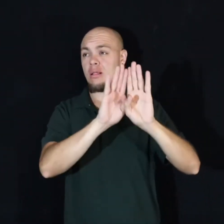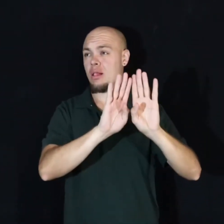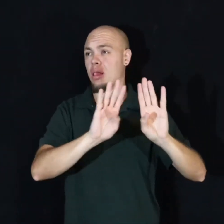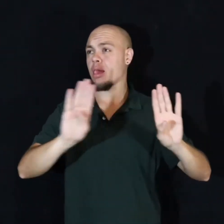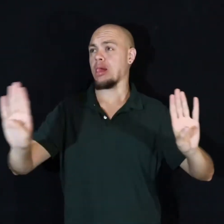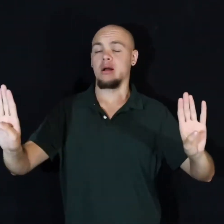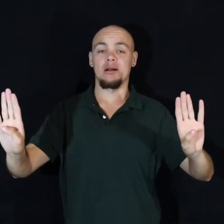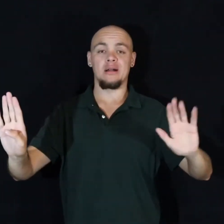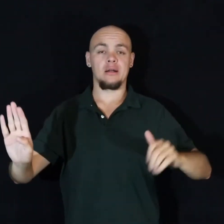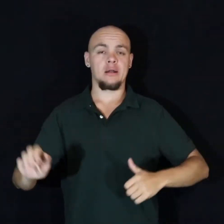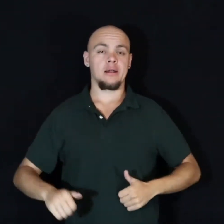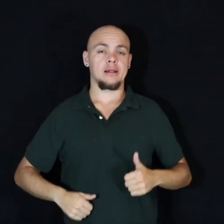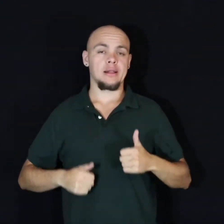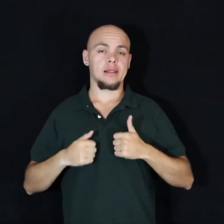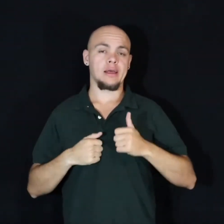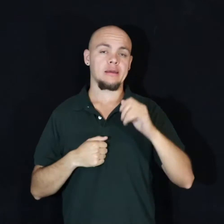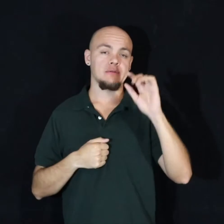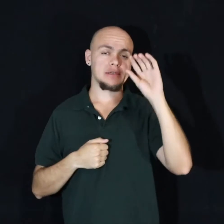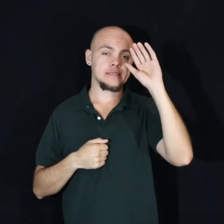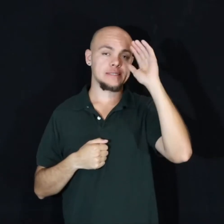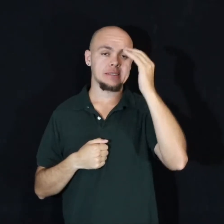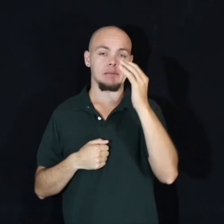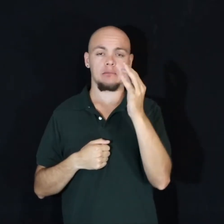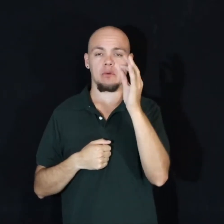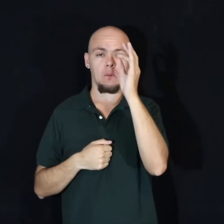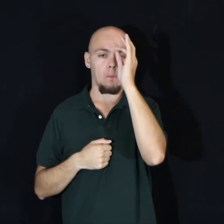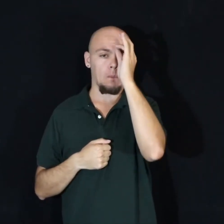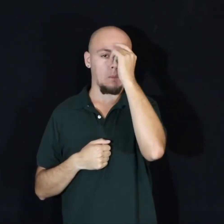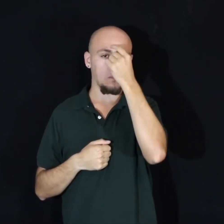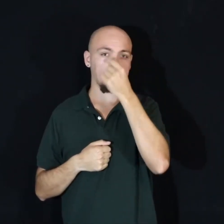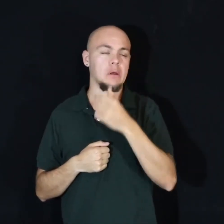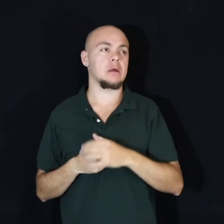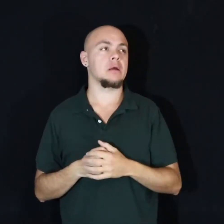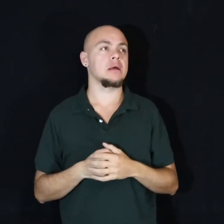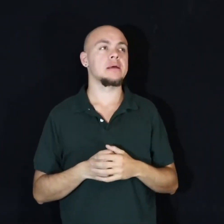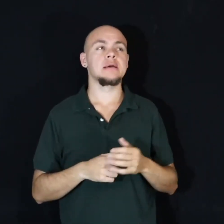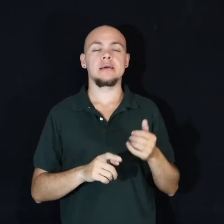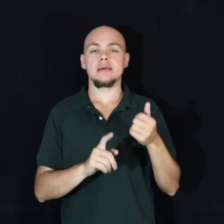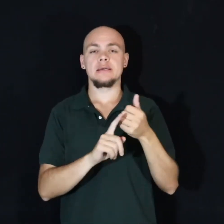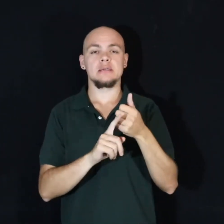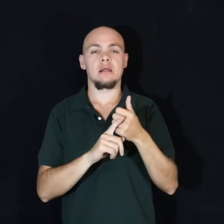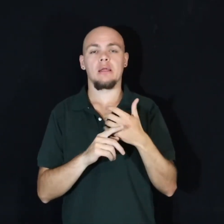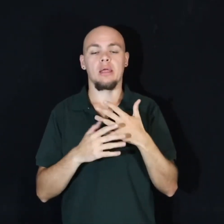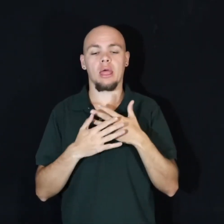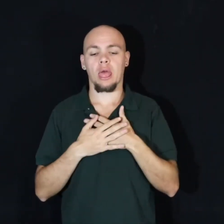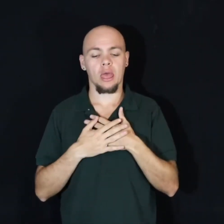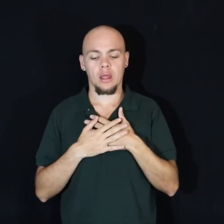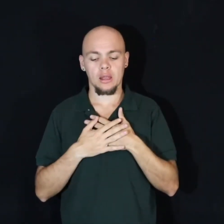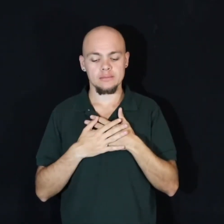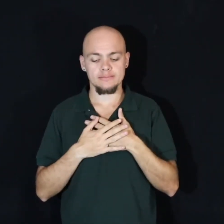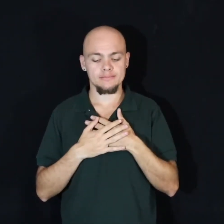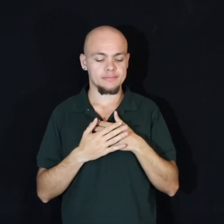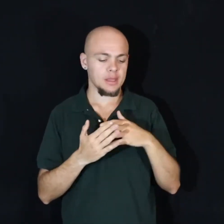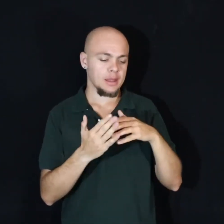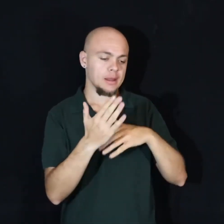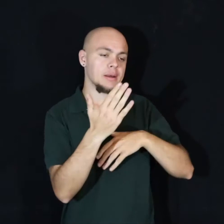hollow, and existence but a burden. Sighing, he dipped his brush and passed it along the topmost